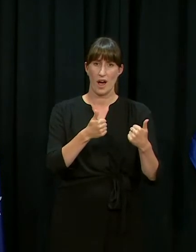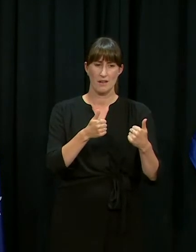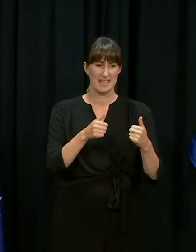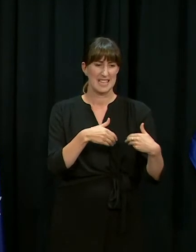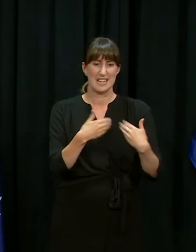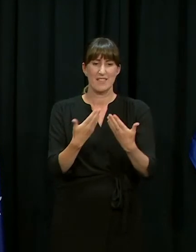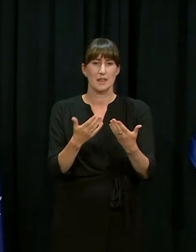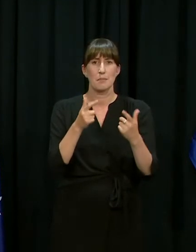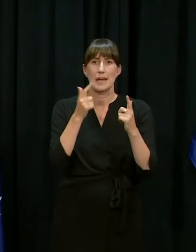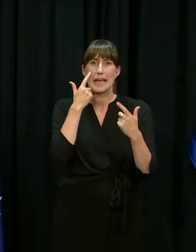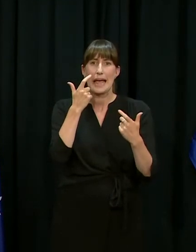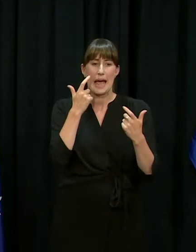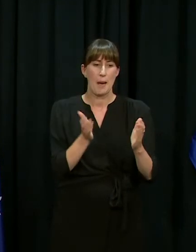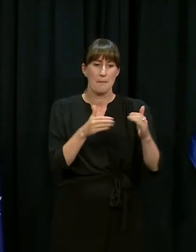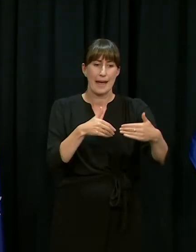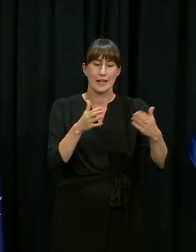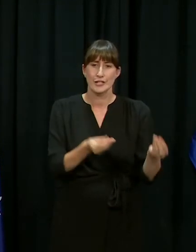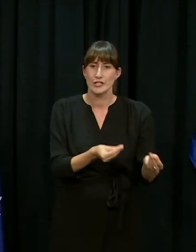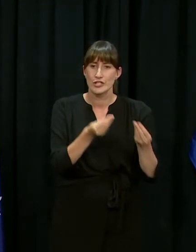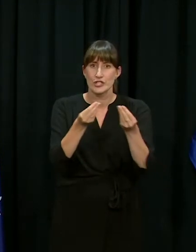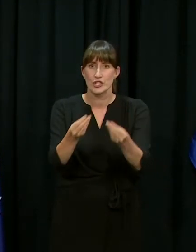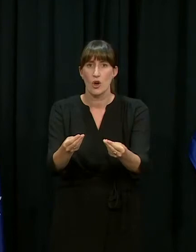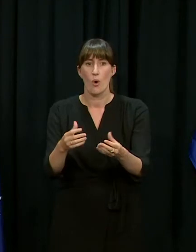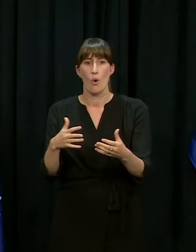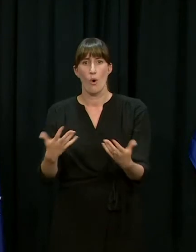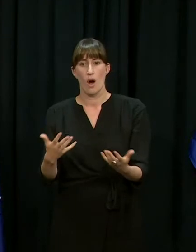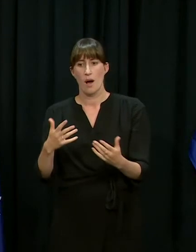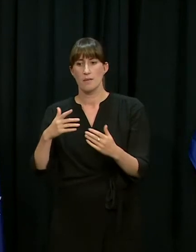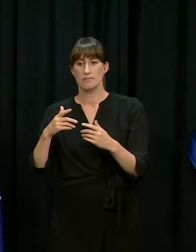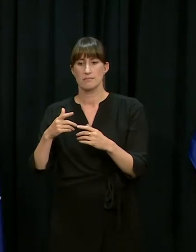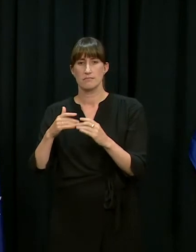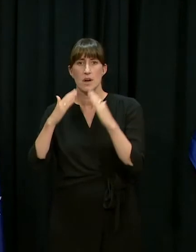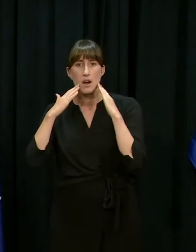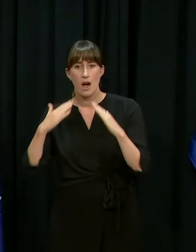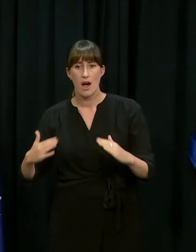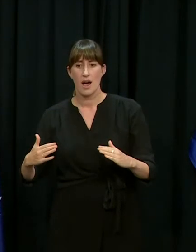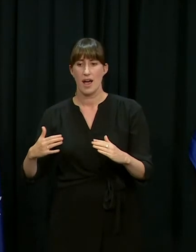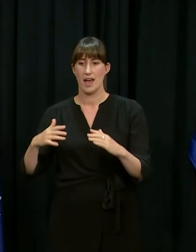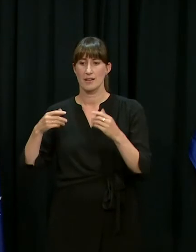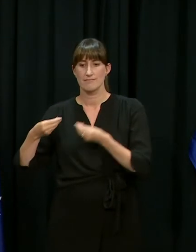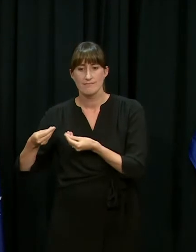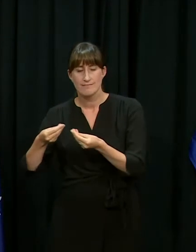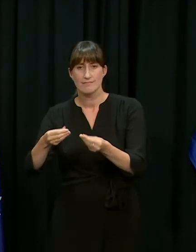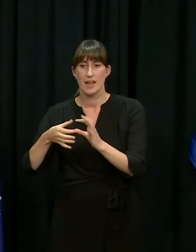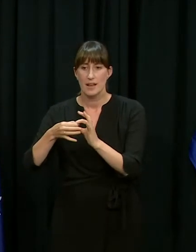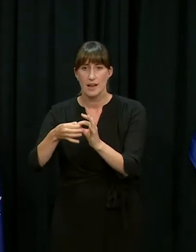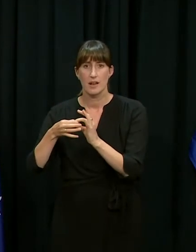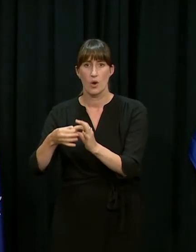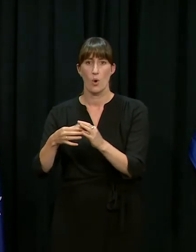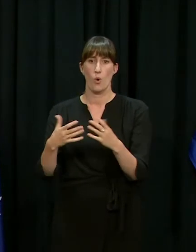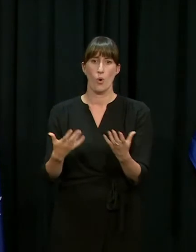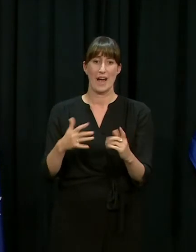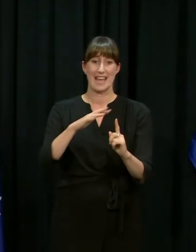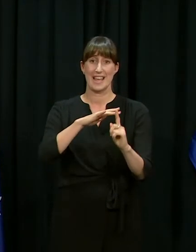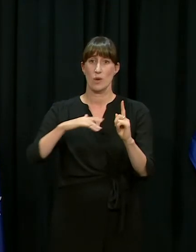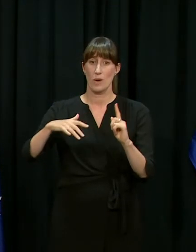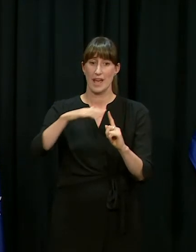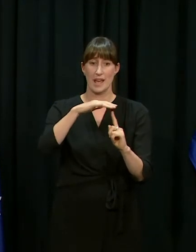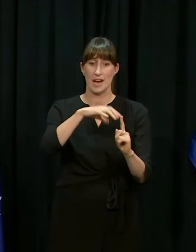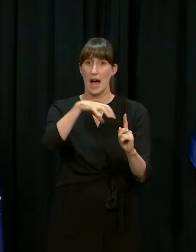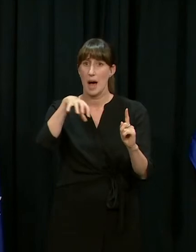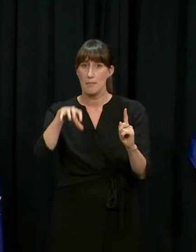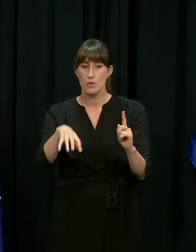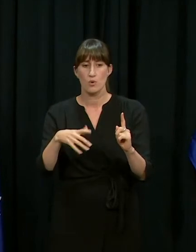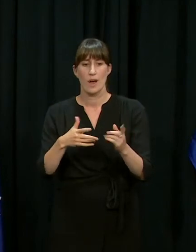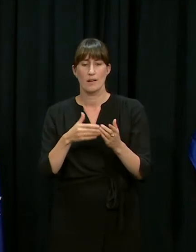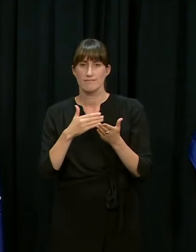marae, or simply iwi and hapu who had the means to reach into communities but just needed an extra